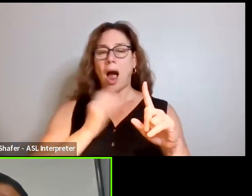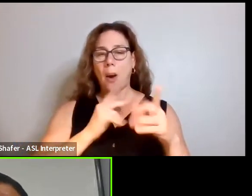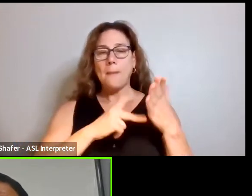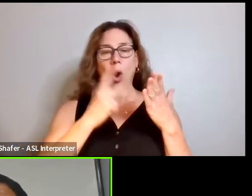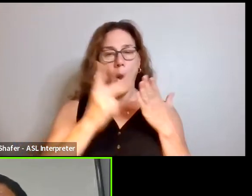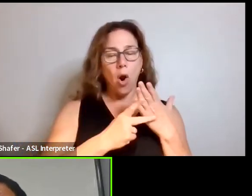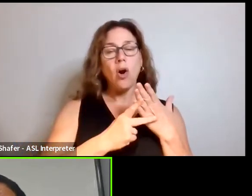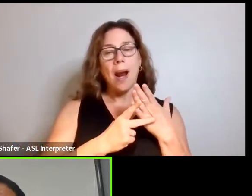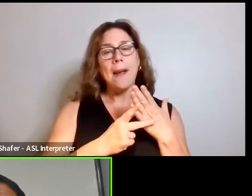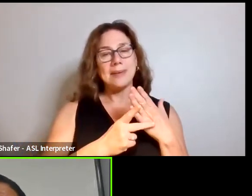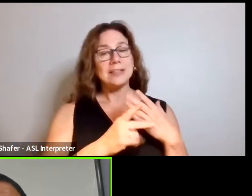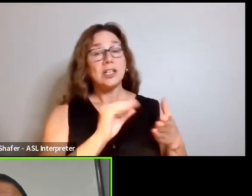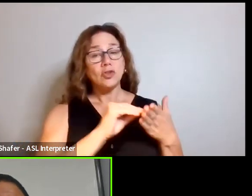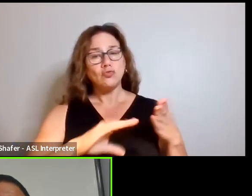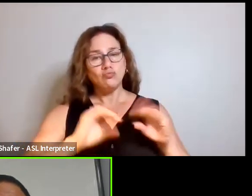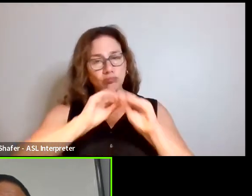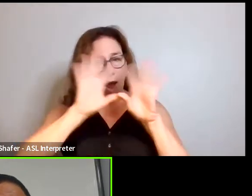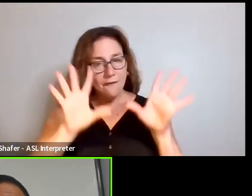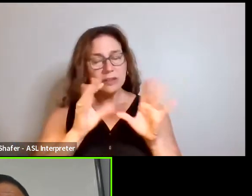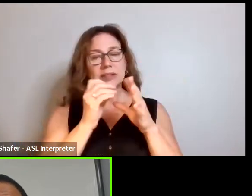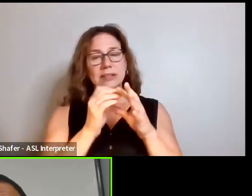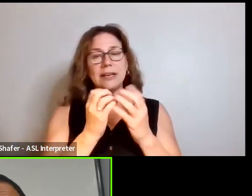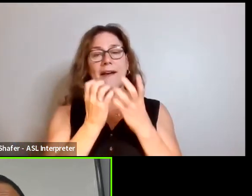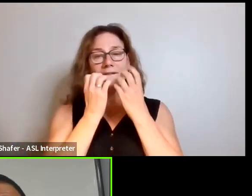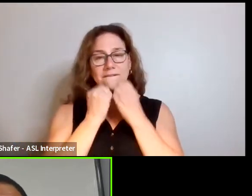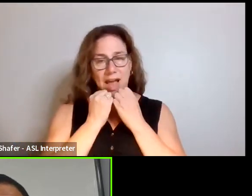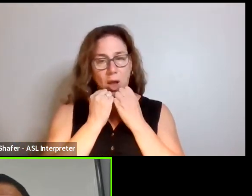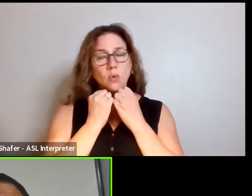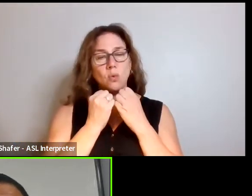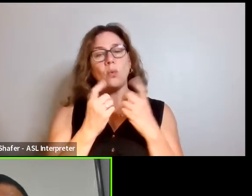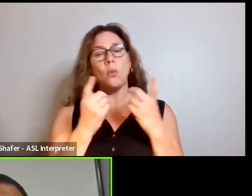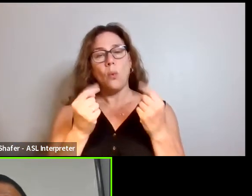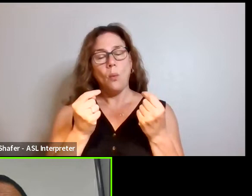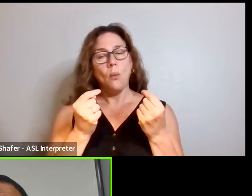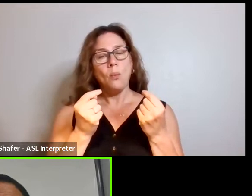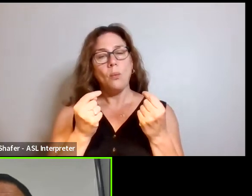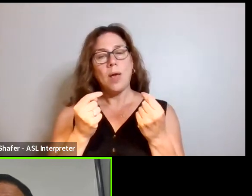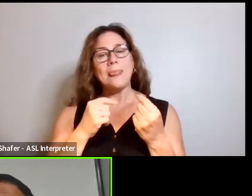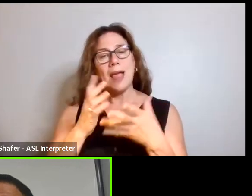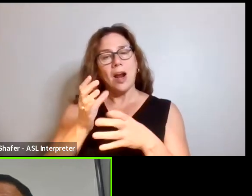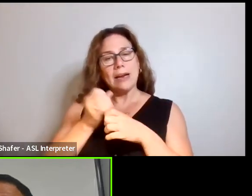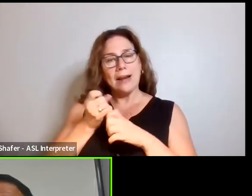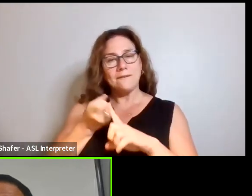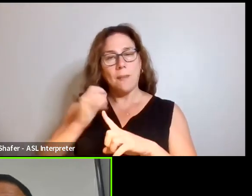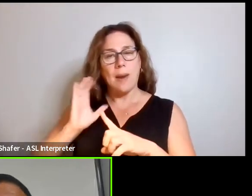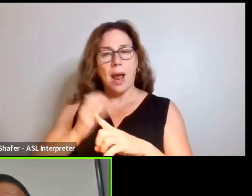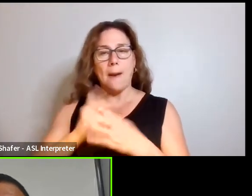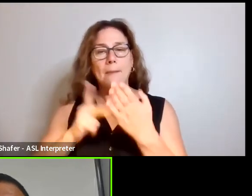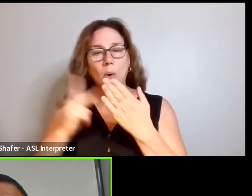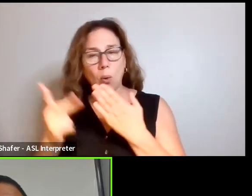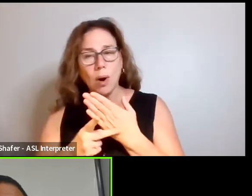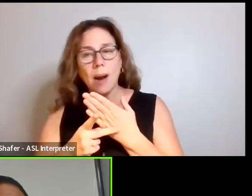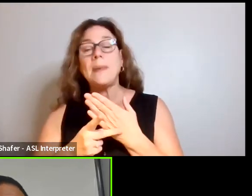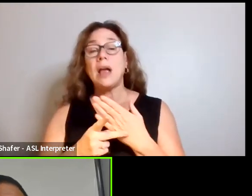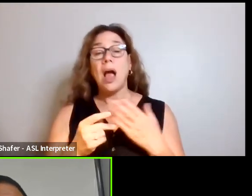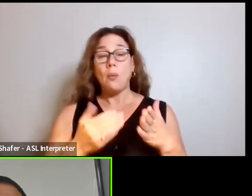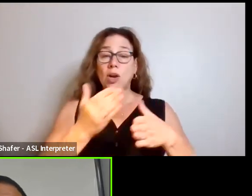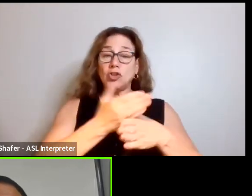find in their learning experience. So to that end, we want to share with you that there's a wait